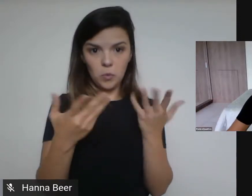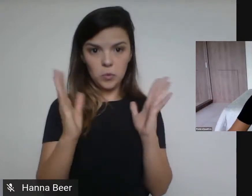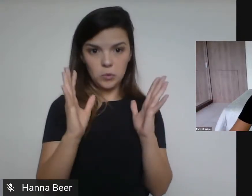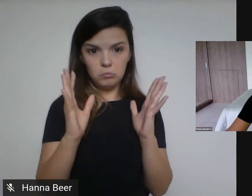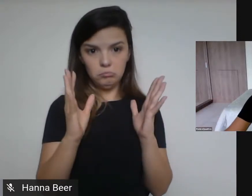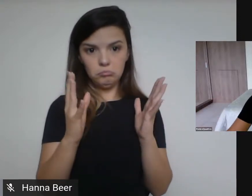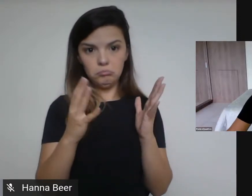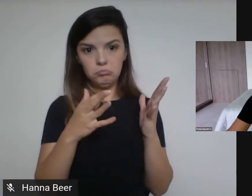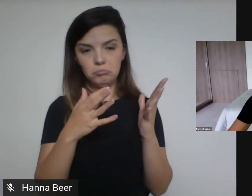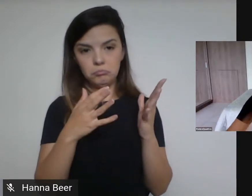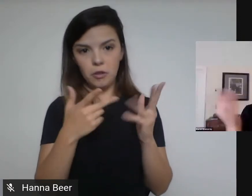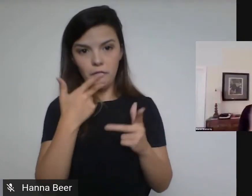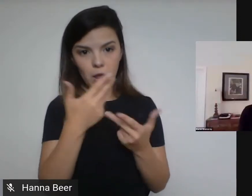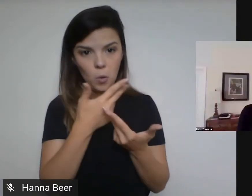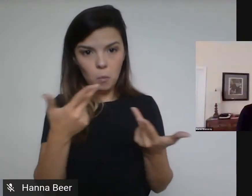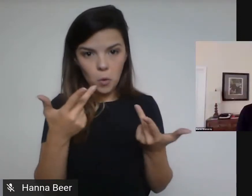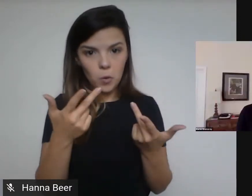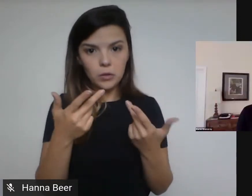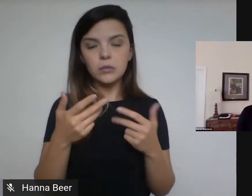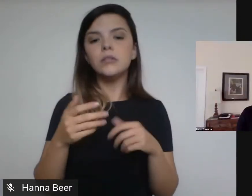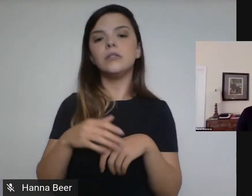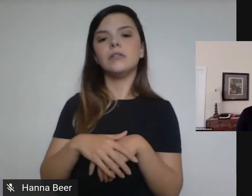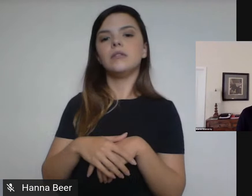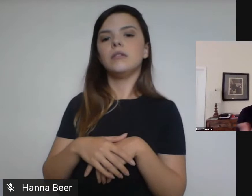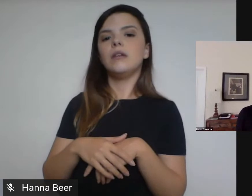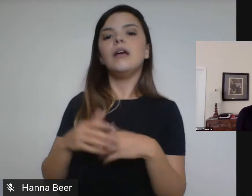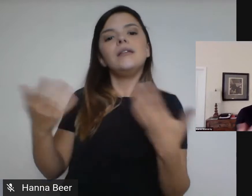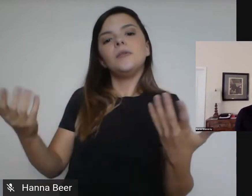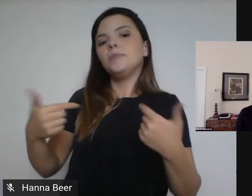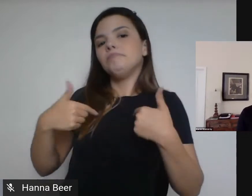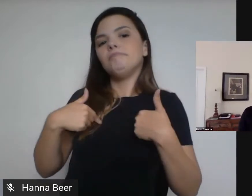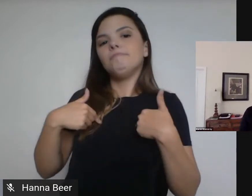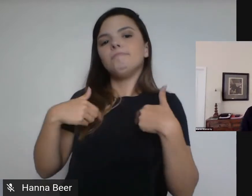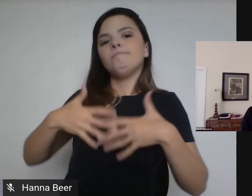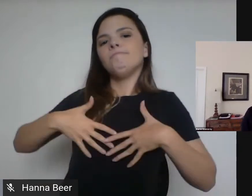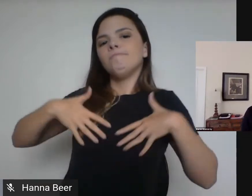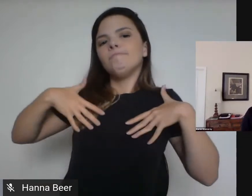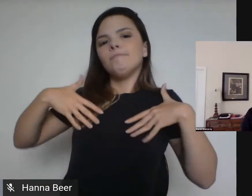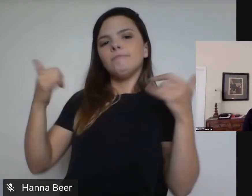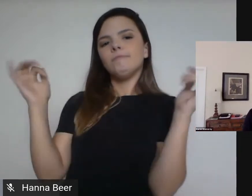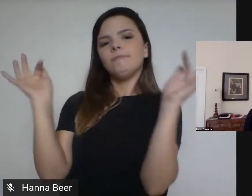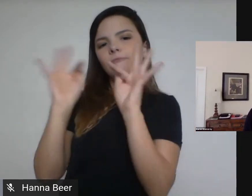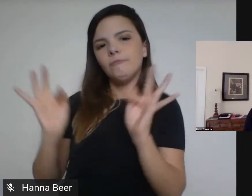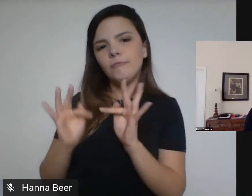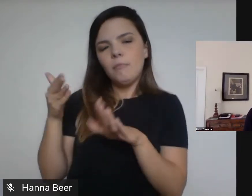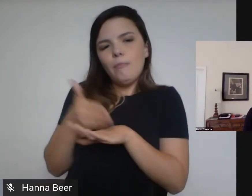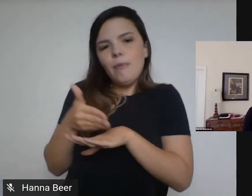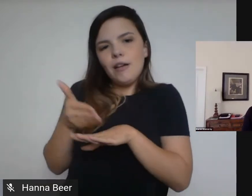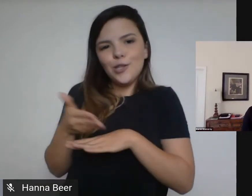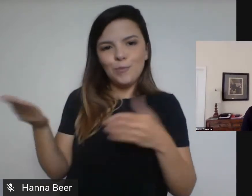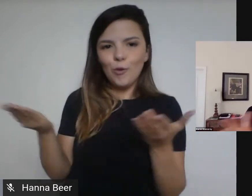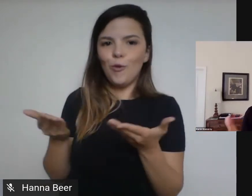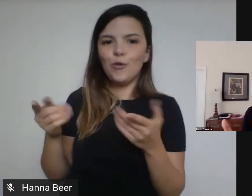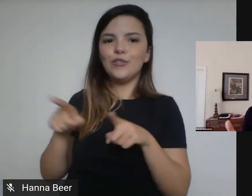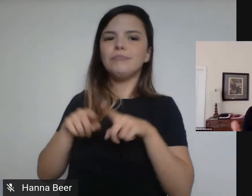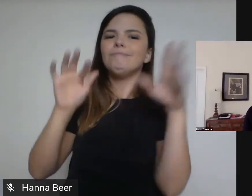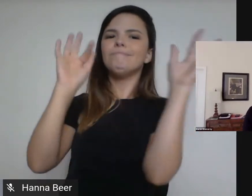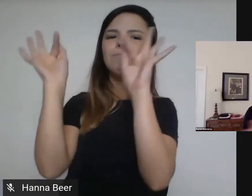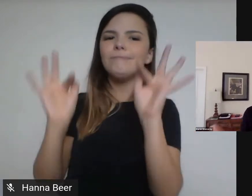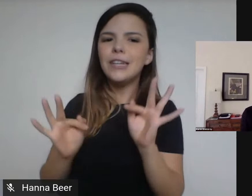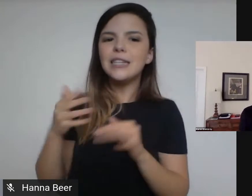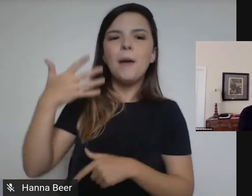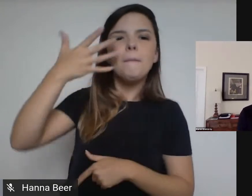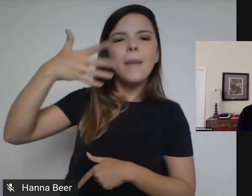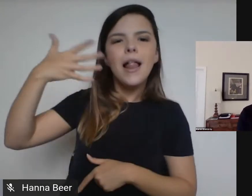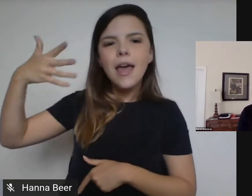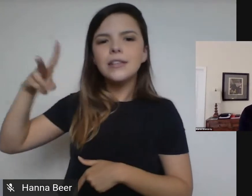works and yeah, I'm very, very pleased to be part of this, and I'm very happy that all of these talks are going to